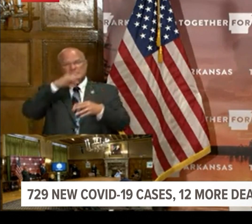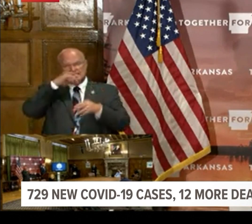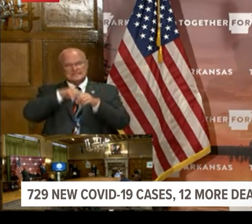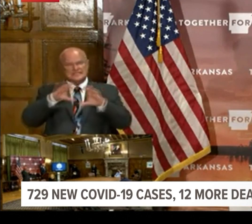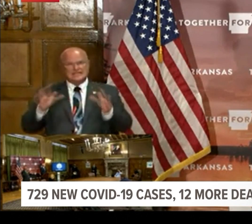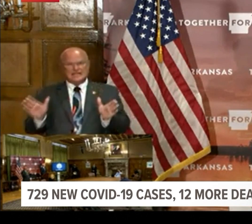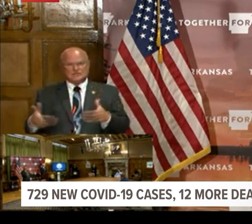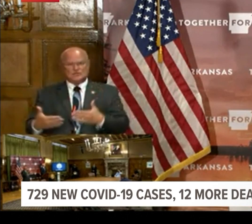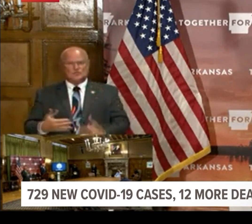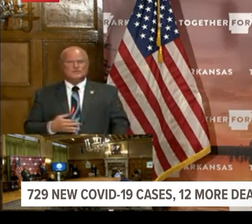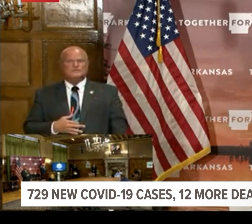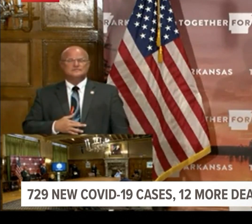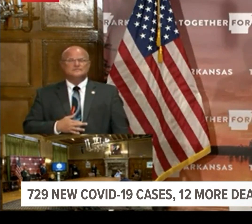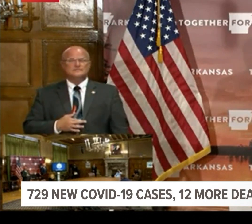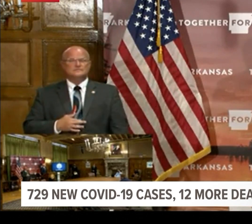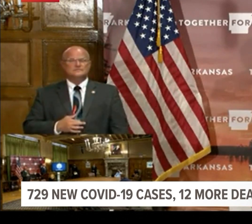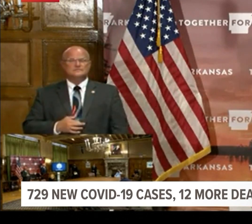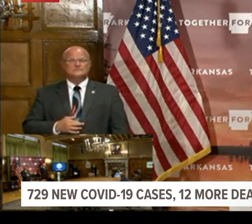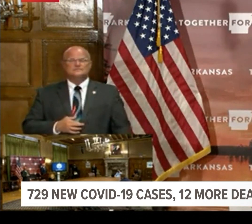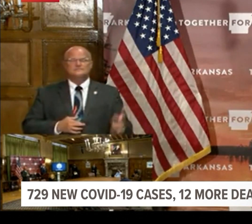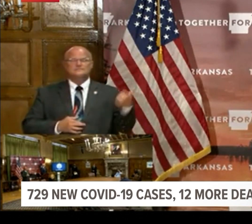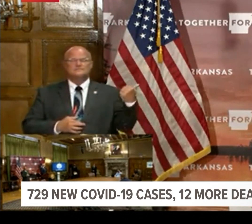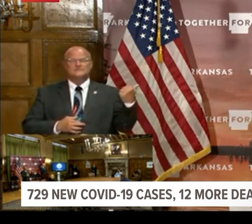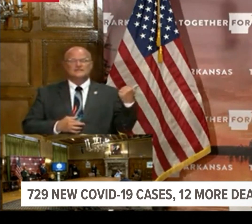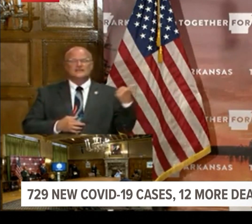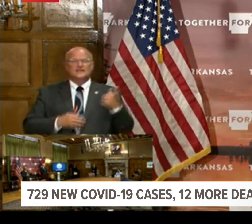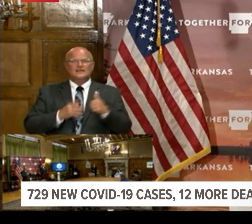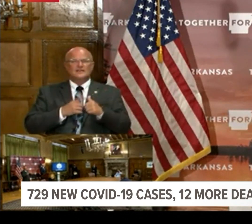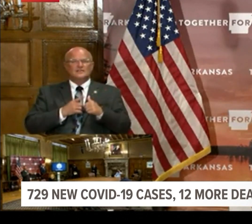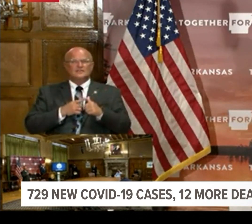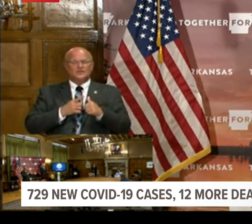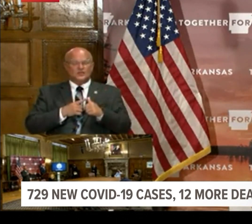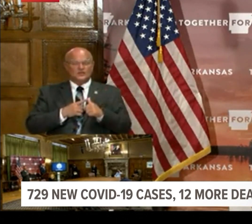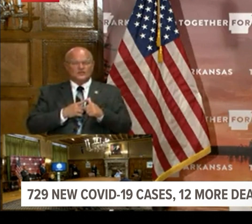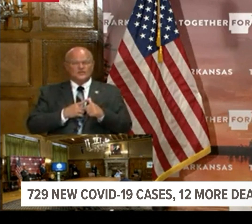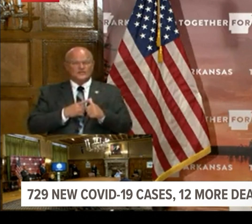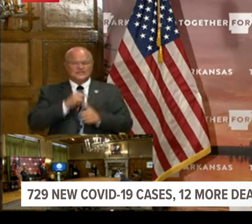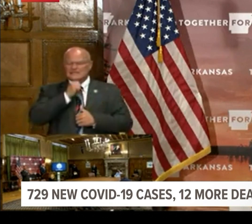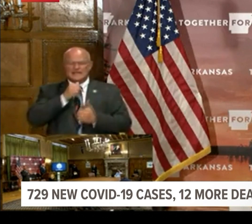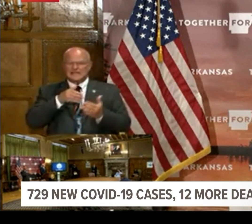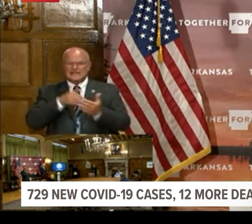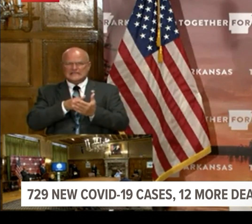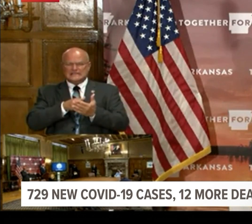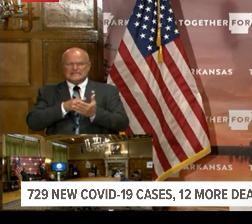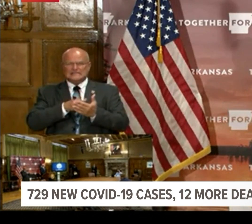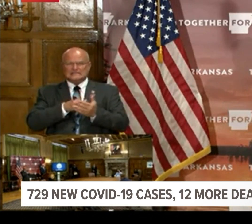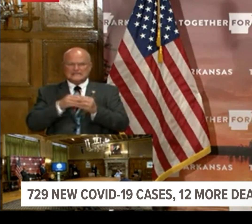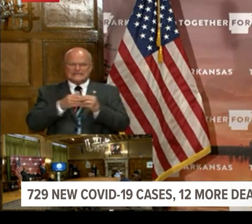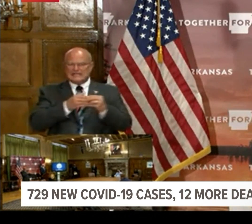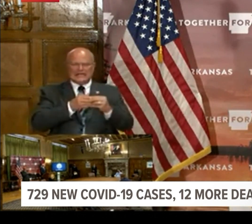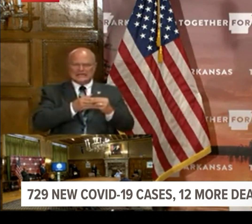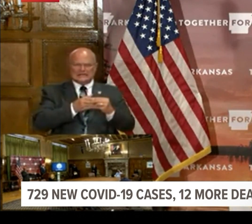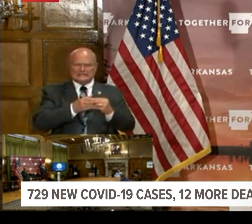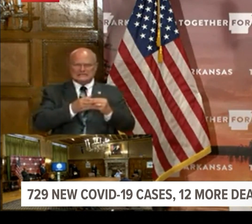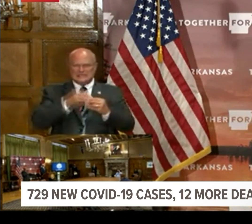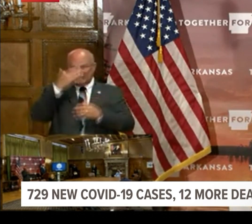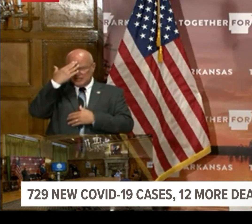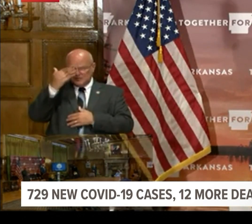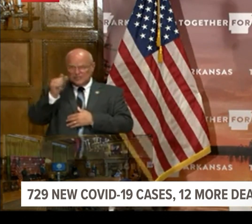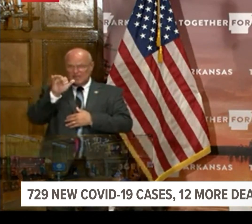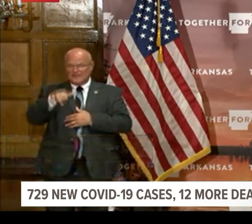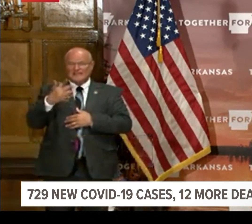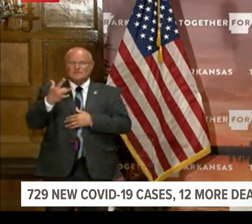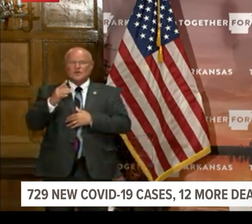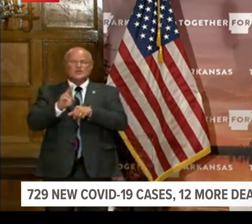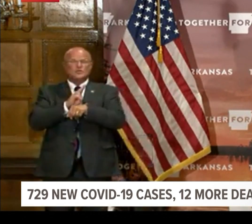classrooms? Well, first, it doesn't go against guidance because that's